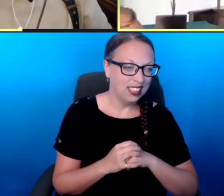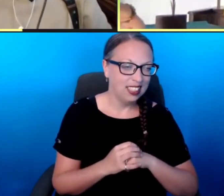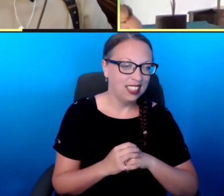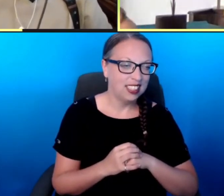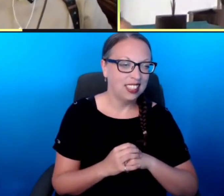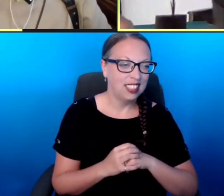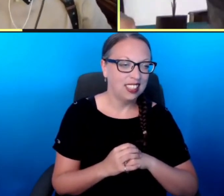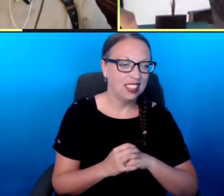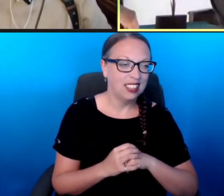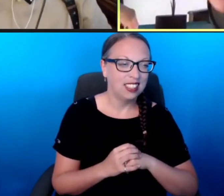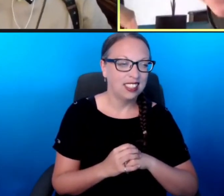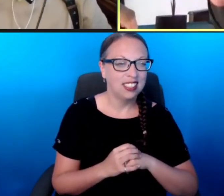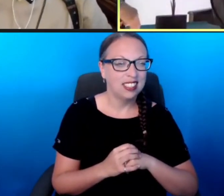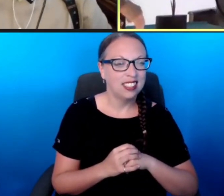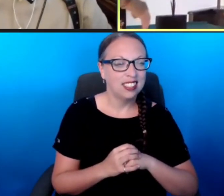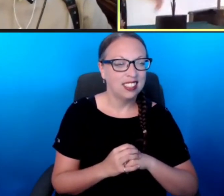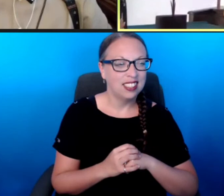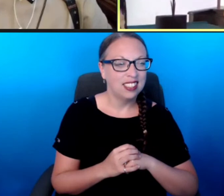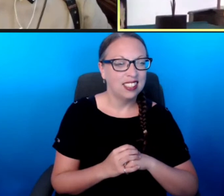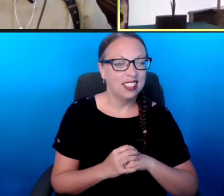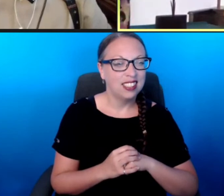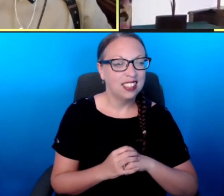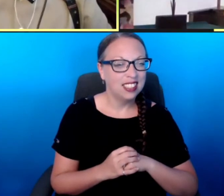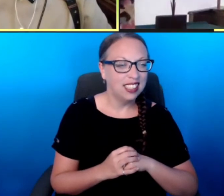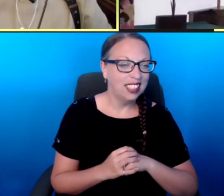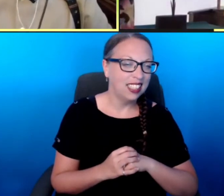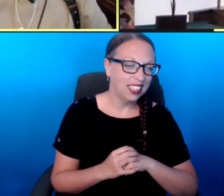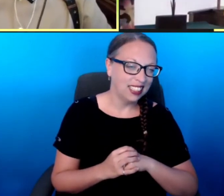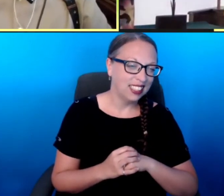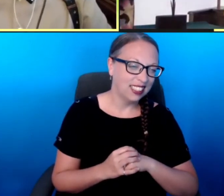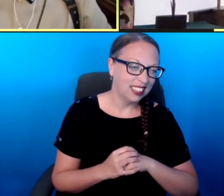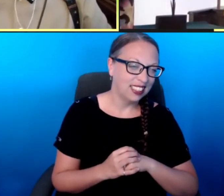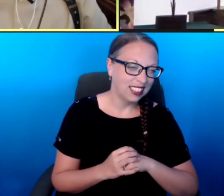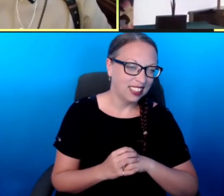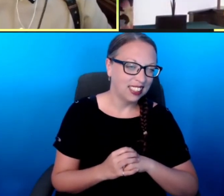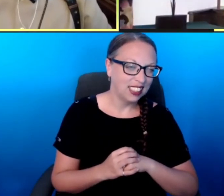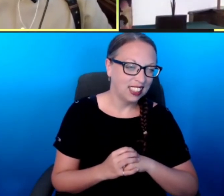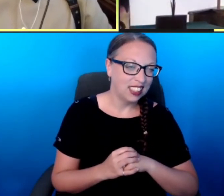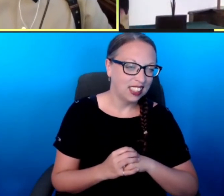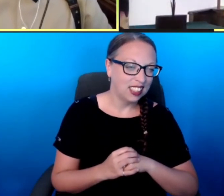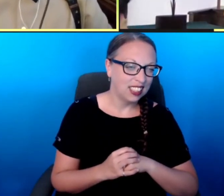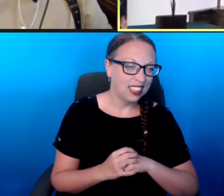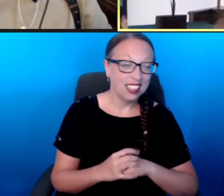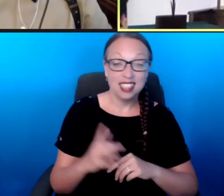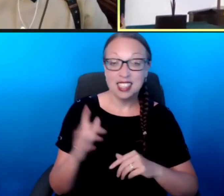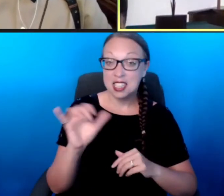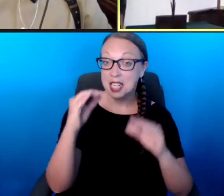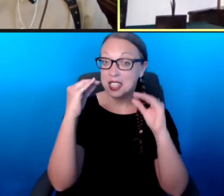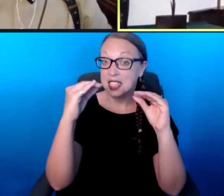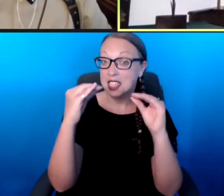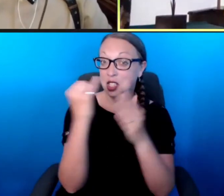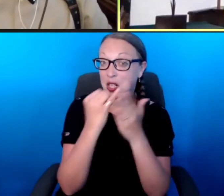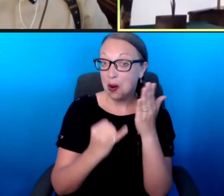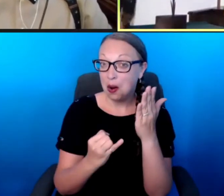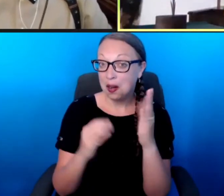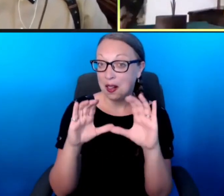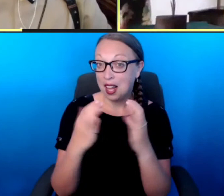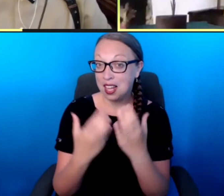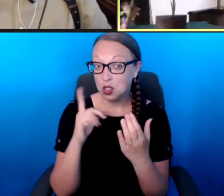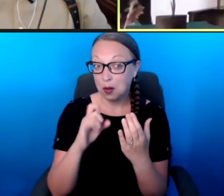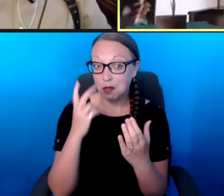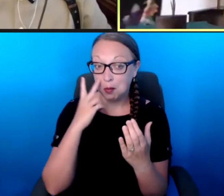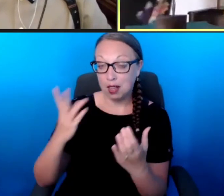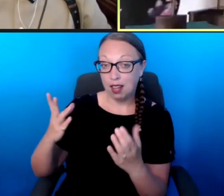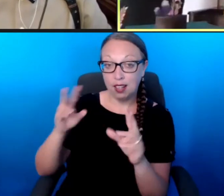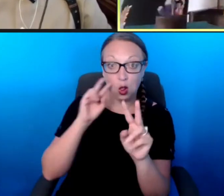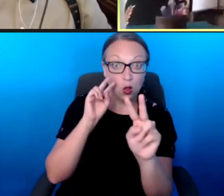going to. I'm going to face it, but I have to see what I'm talking about. I got you. This is kind of like teaching art. Art classes. You have to Yeah. face